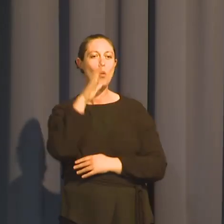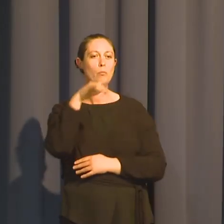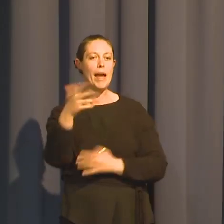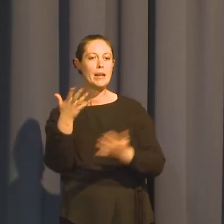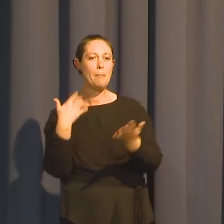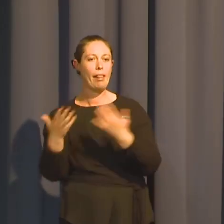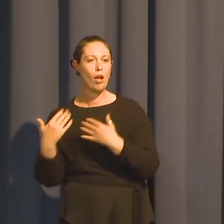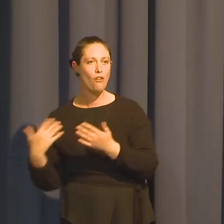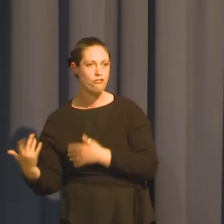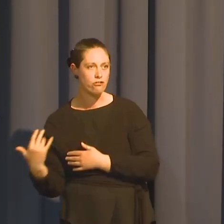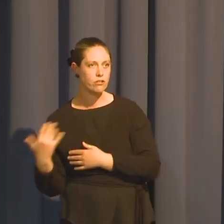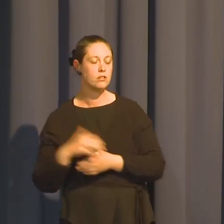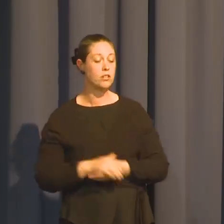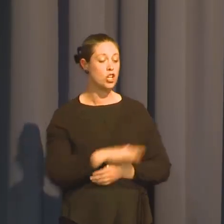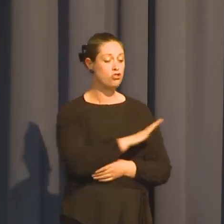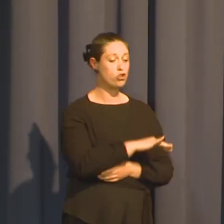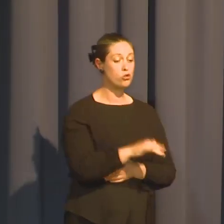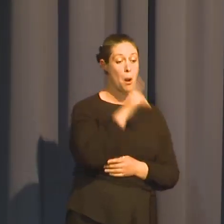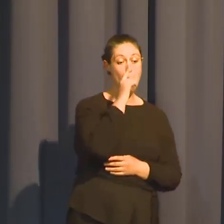have impacted our results,